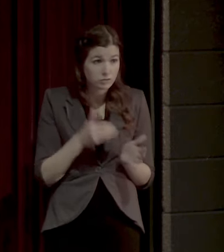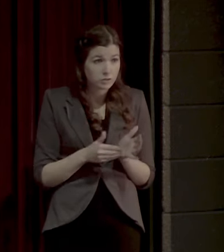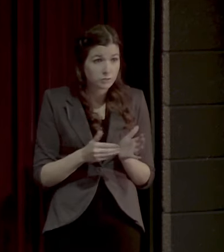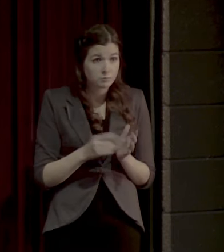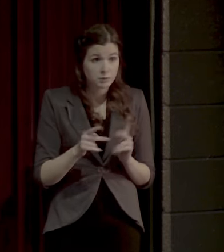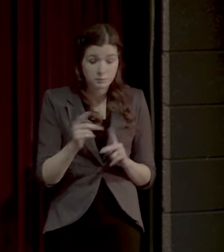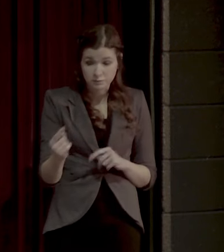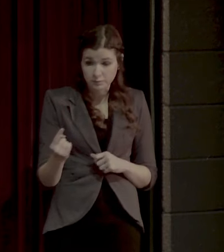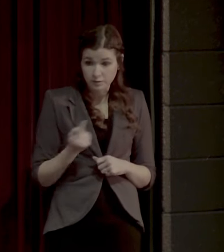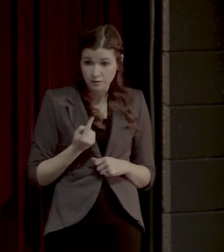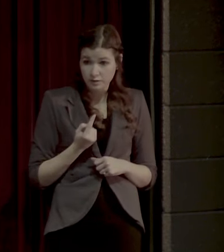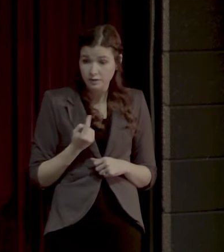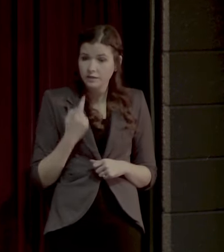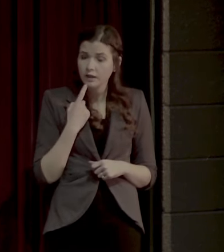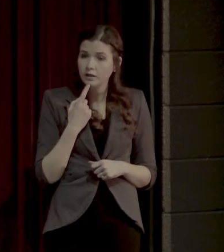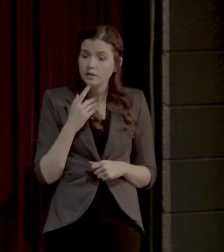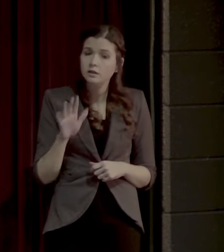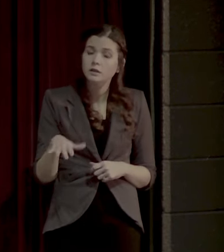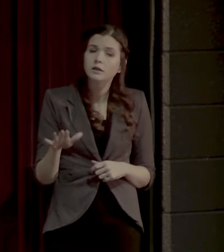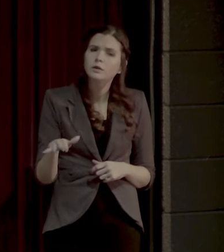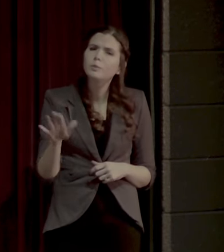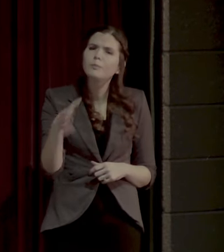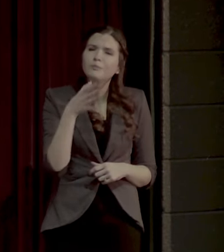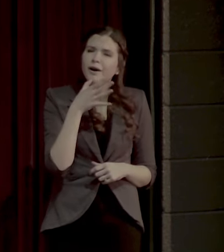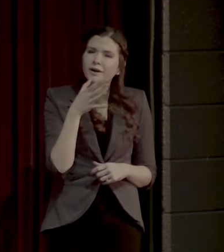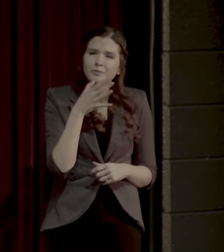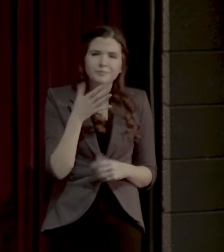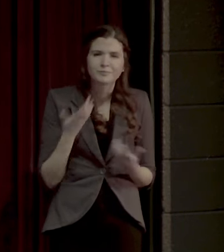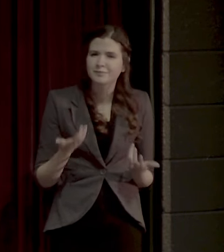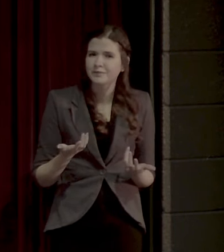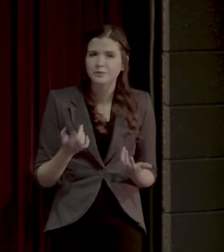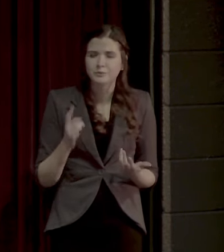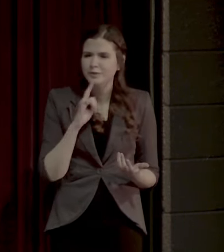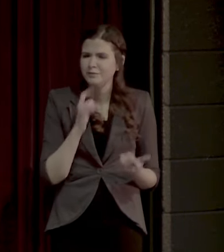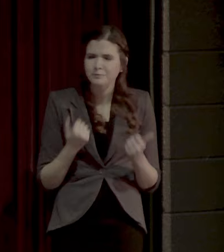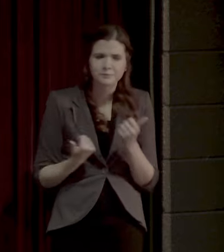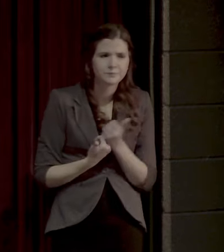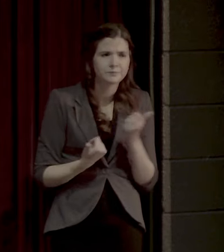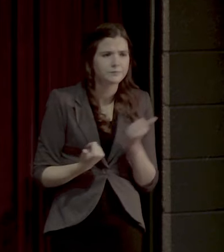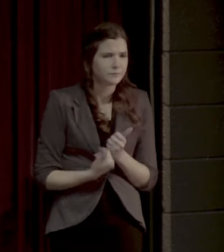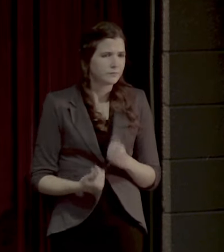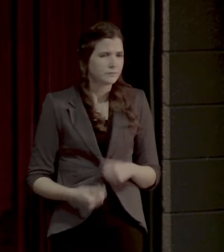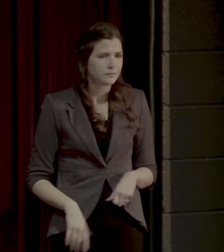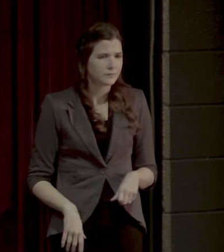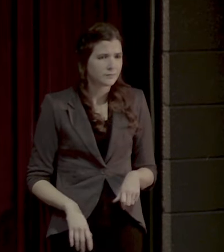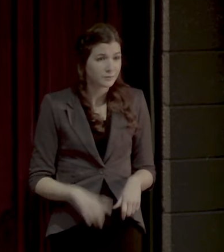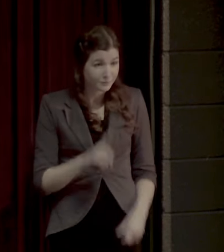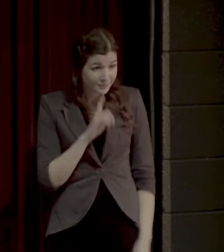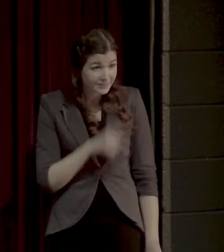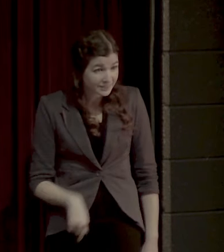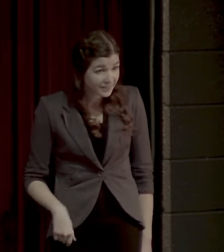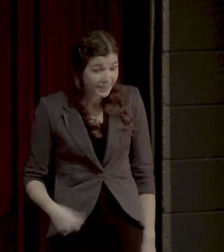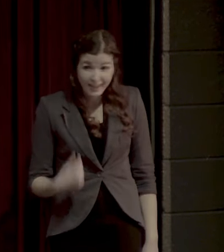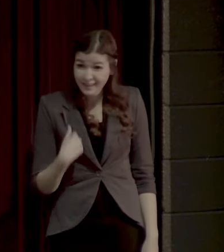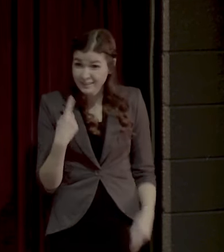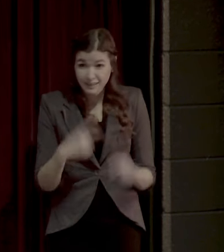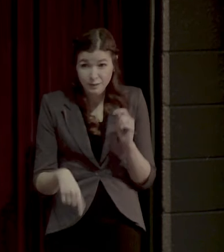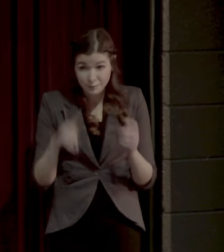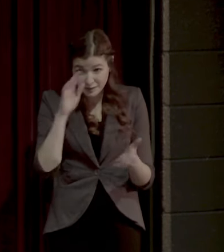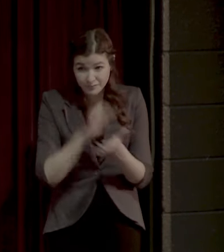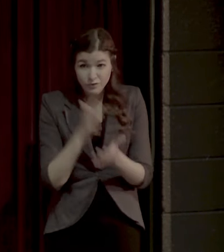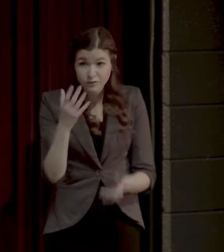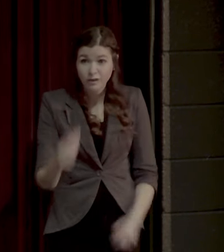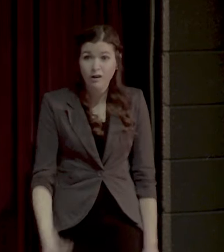come up to me and they would say, "Your mom was our rock. She was a rock. I can't believe she's gone.